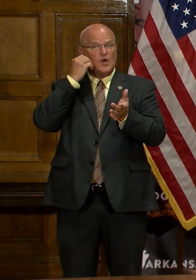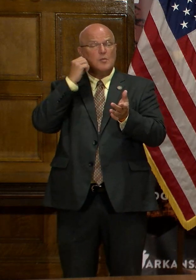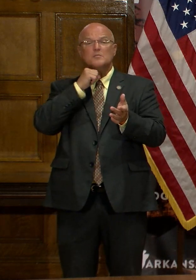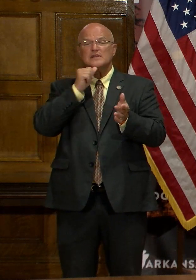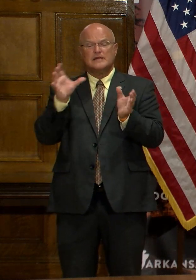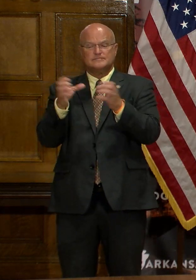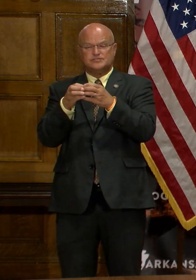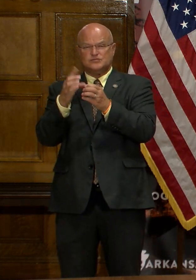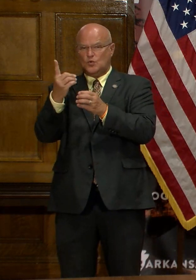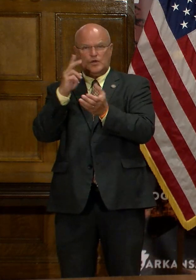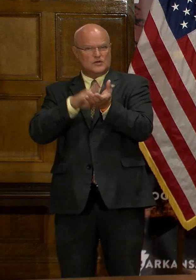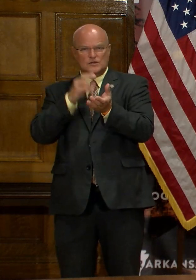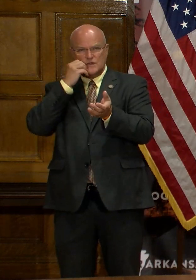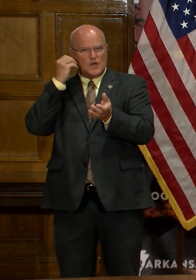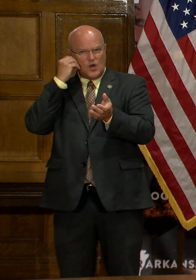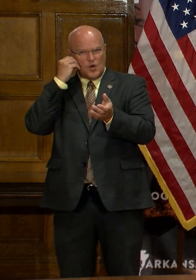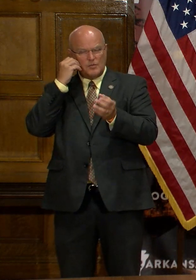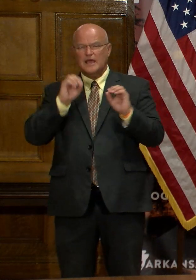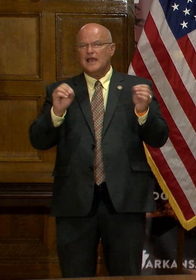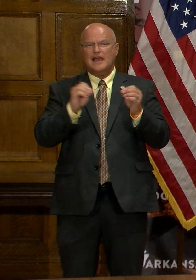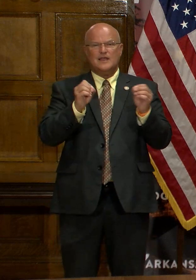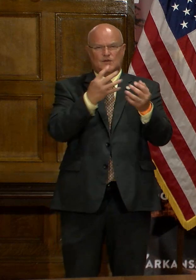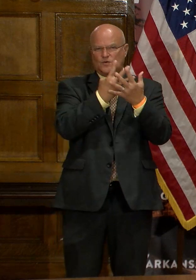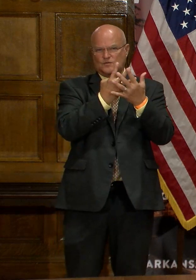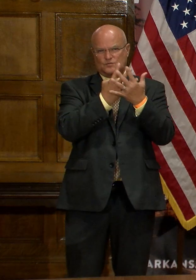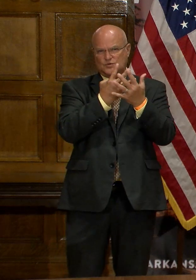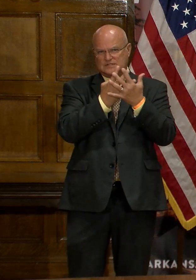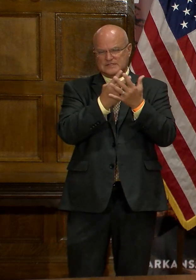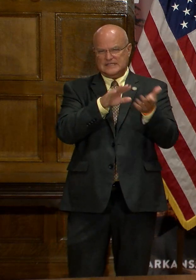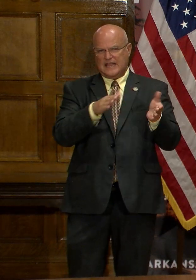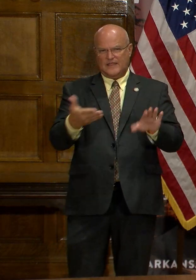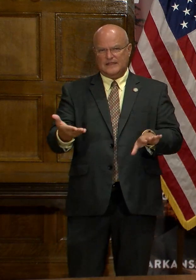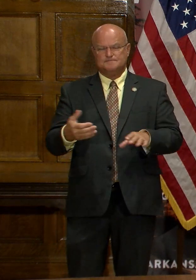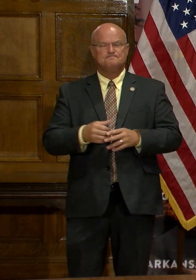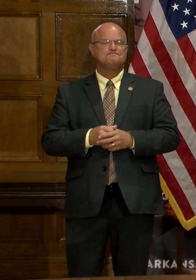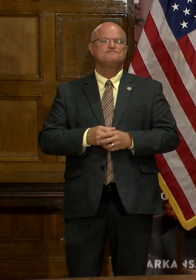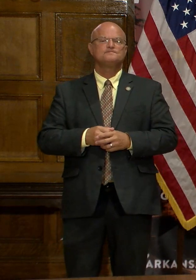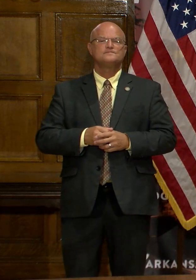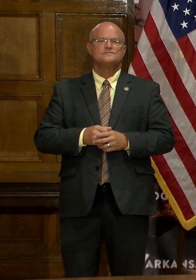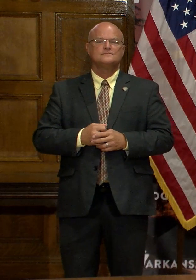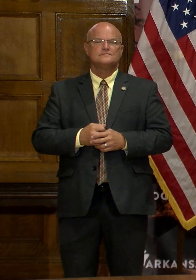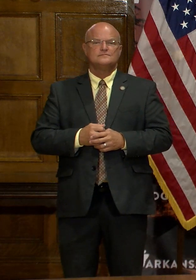not clustered, and we had no correctional cases of death.